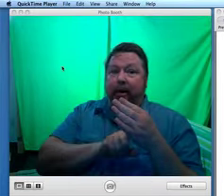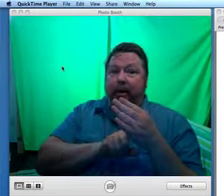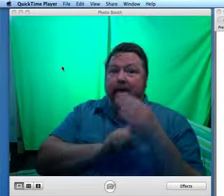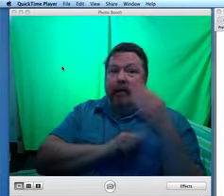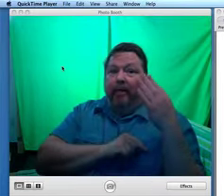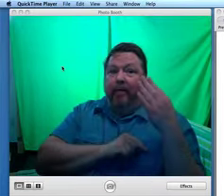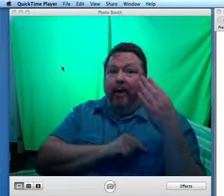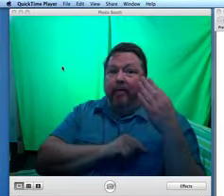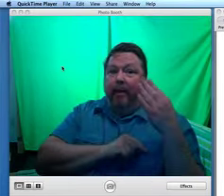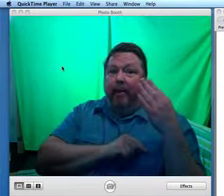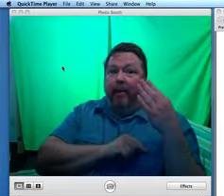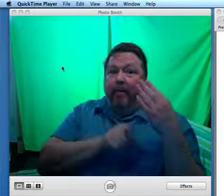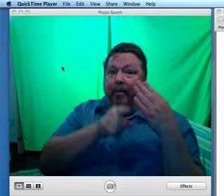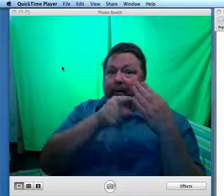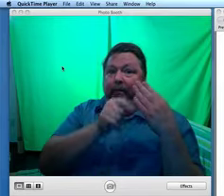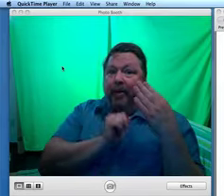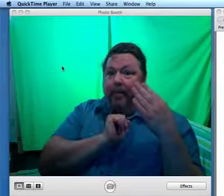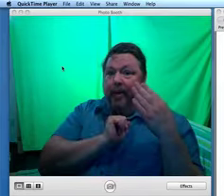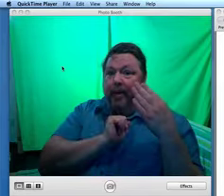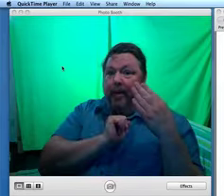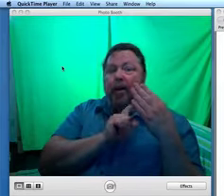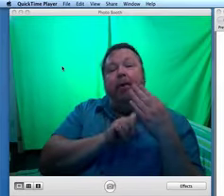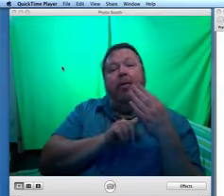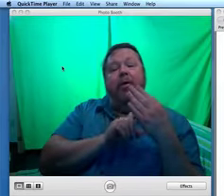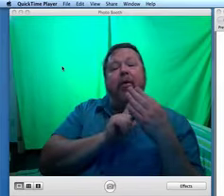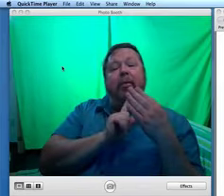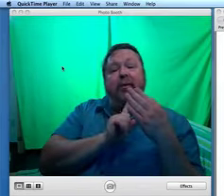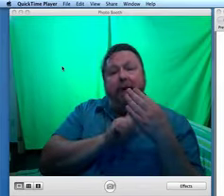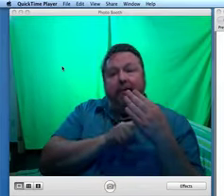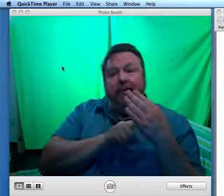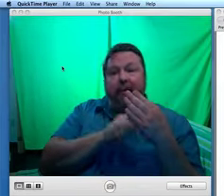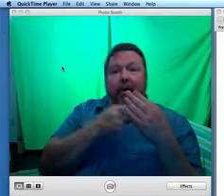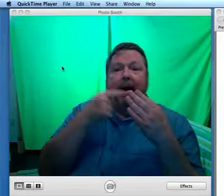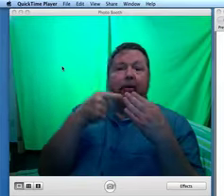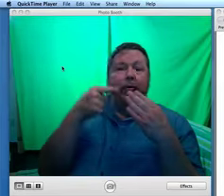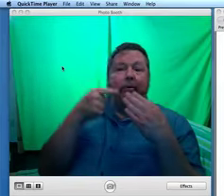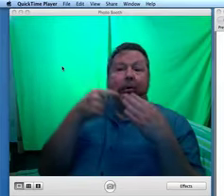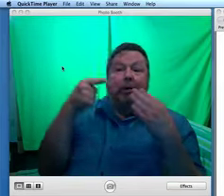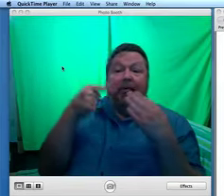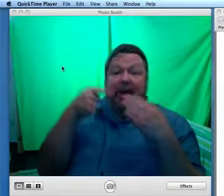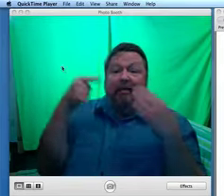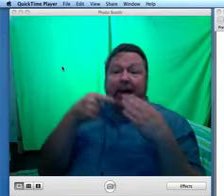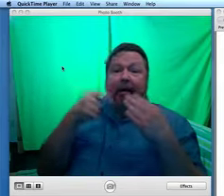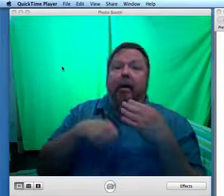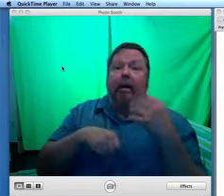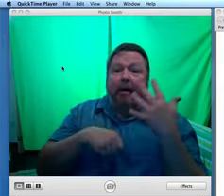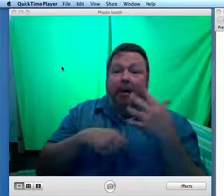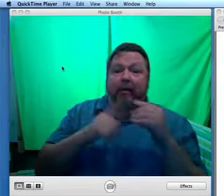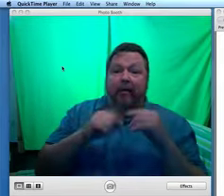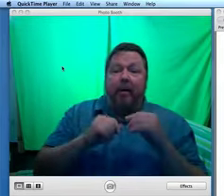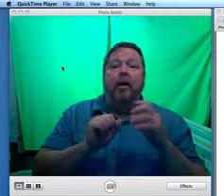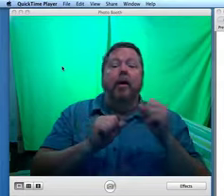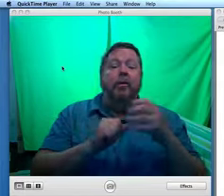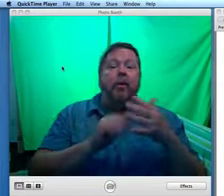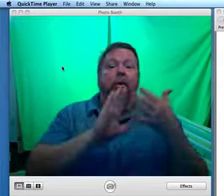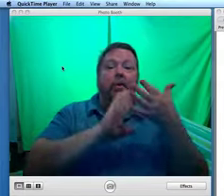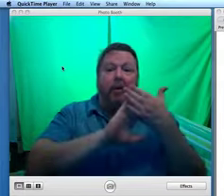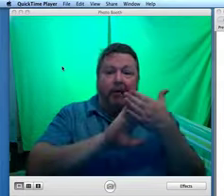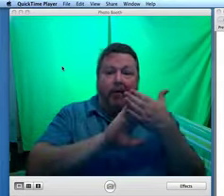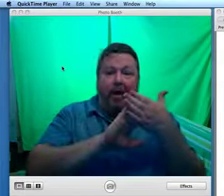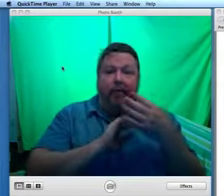be this hand shape coming up in just a little bit where the thumb is not visible, and otherwise it looks just like a 5. Okay,